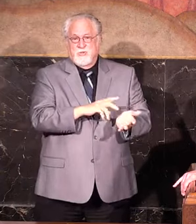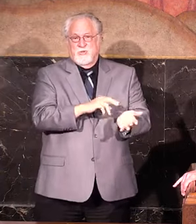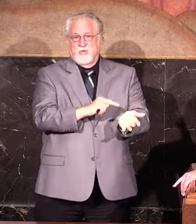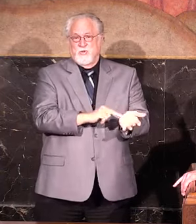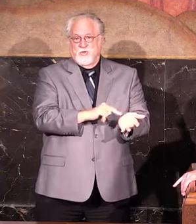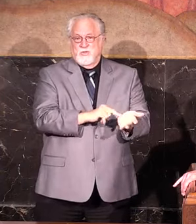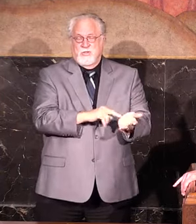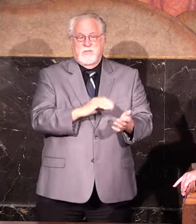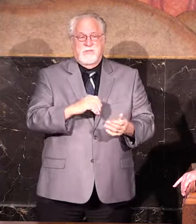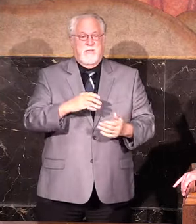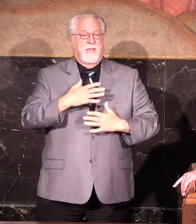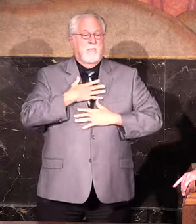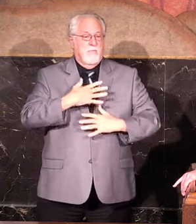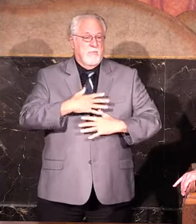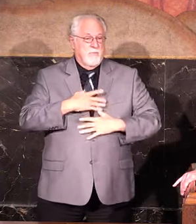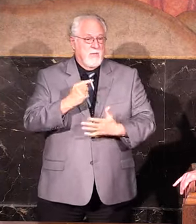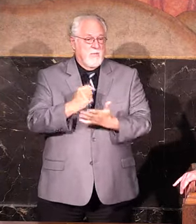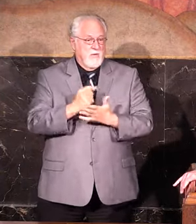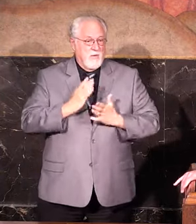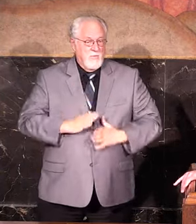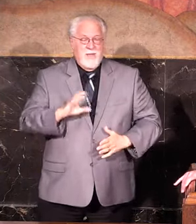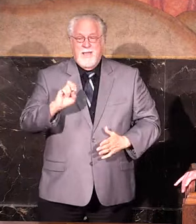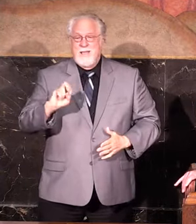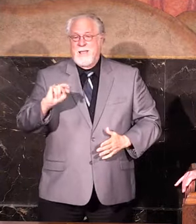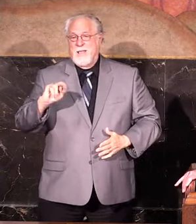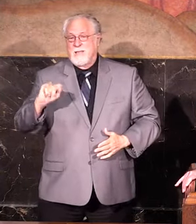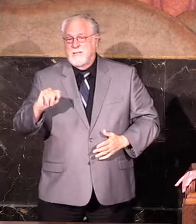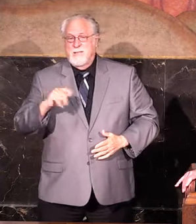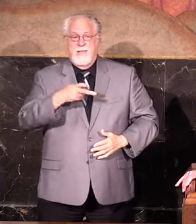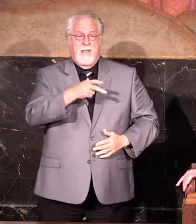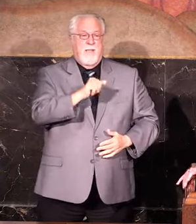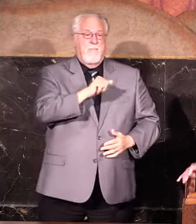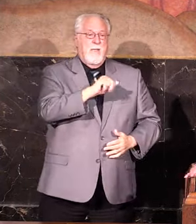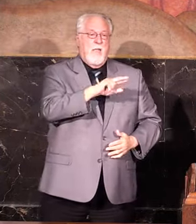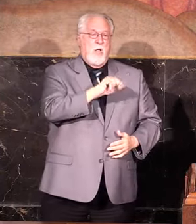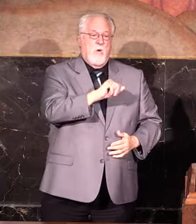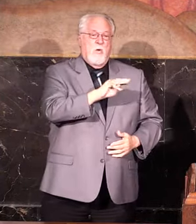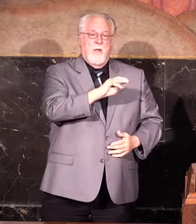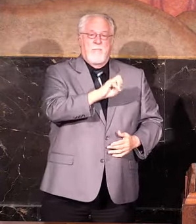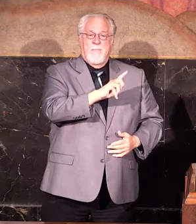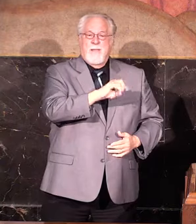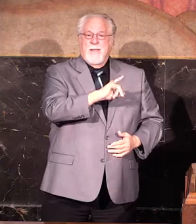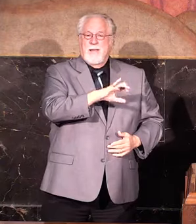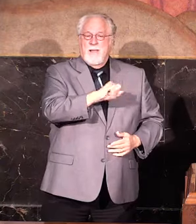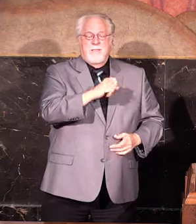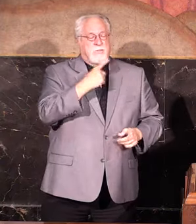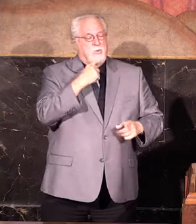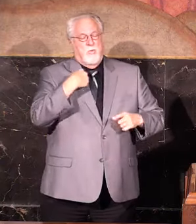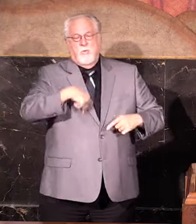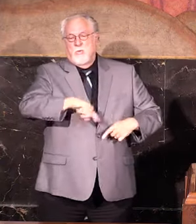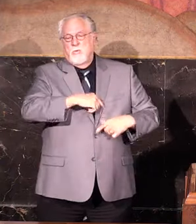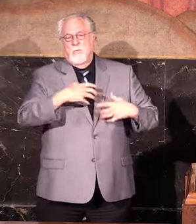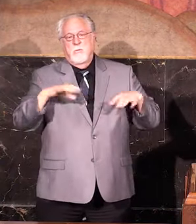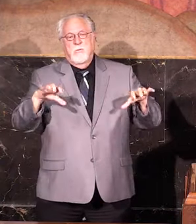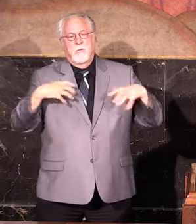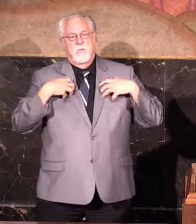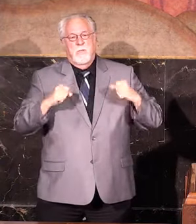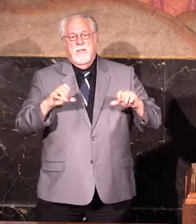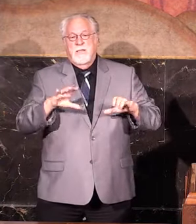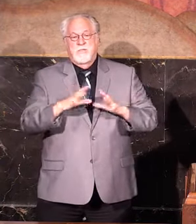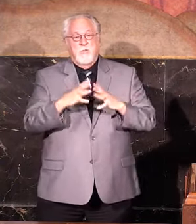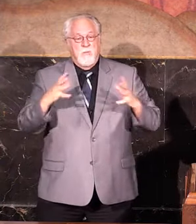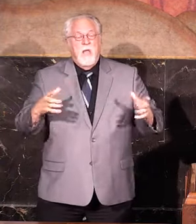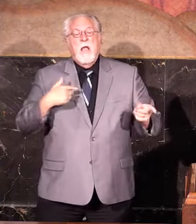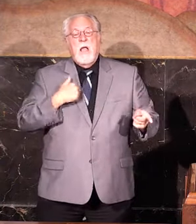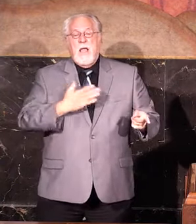respiratory therapists and EMTs and paramedics and all those other heroic professionals who've done so much. And I was really happy to go